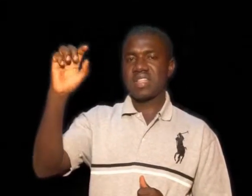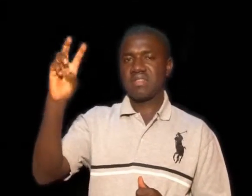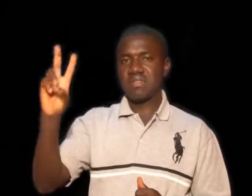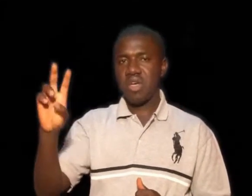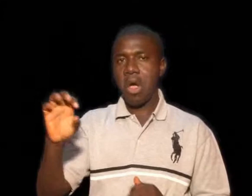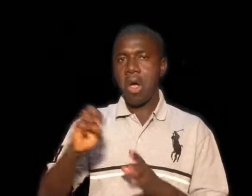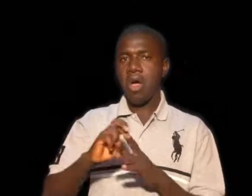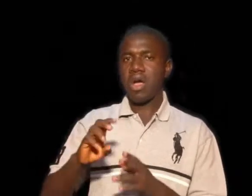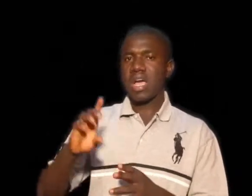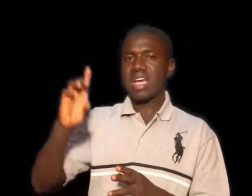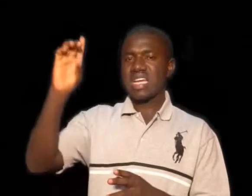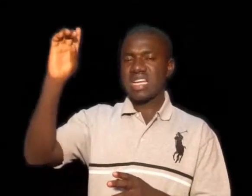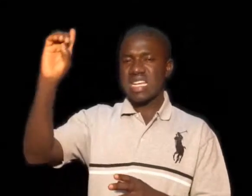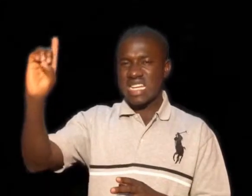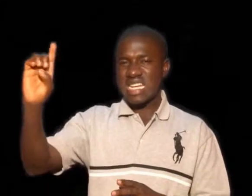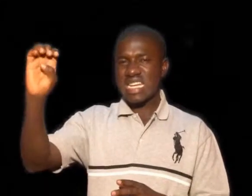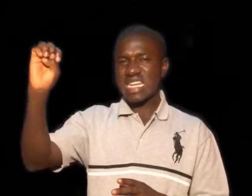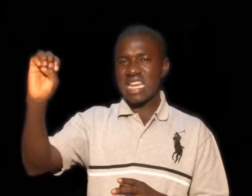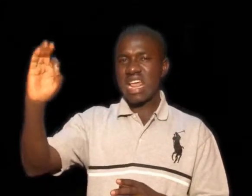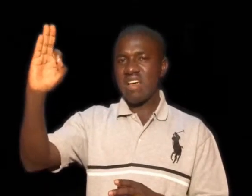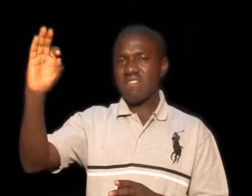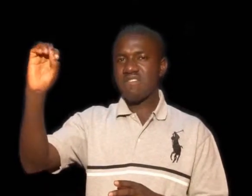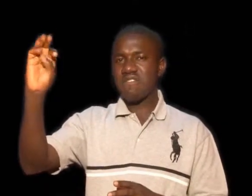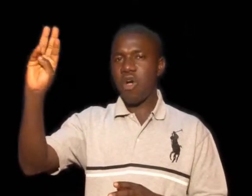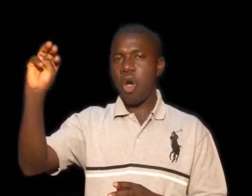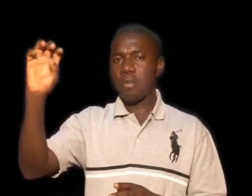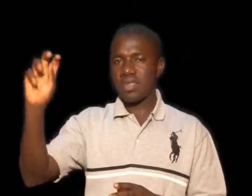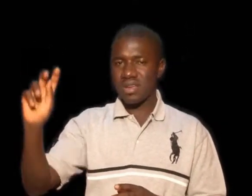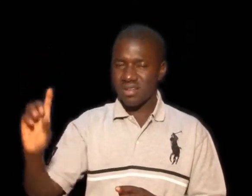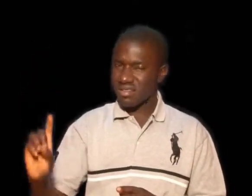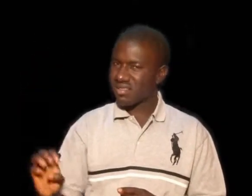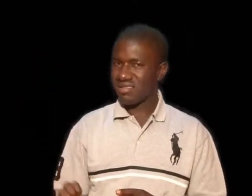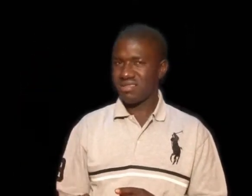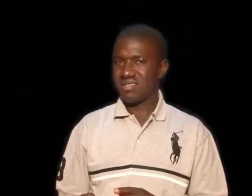deformed, appropriate, specify the disability,